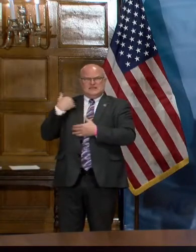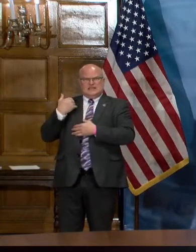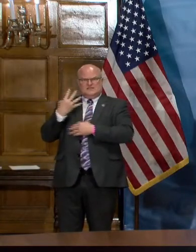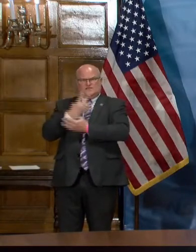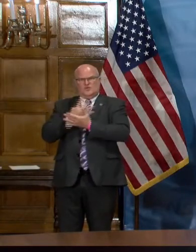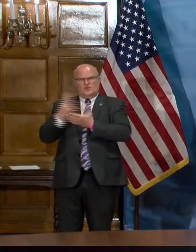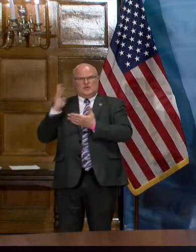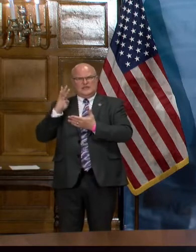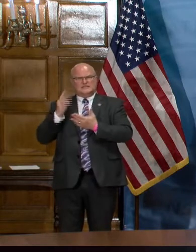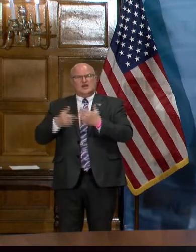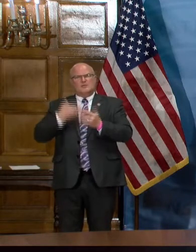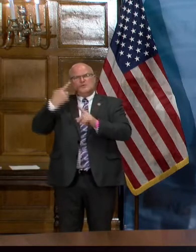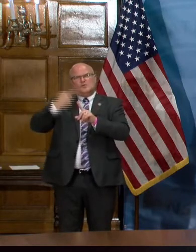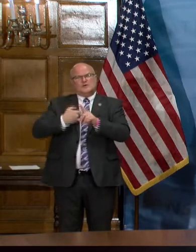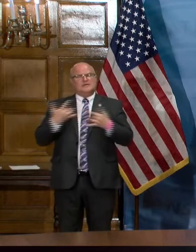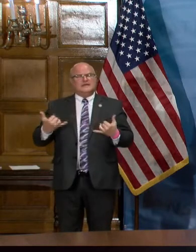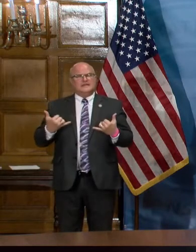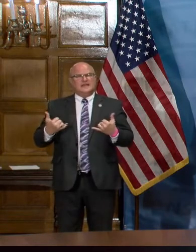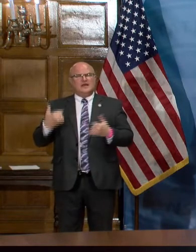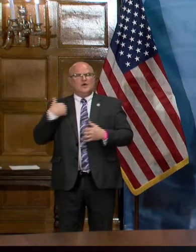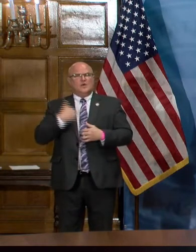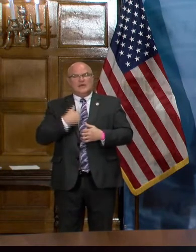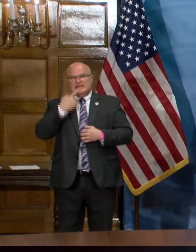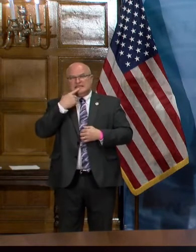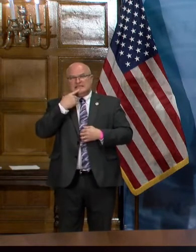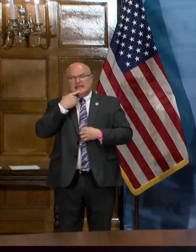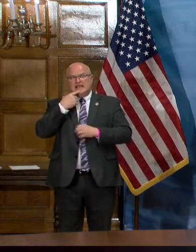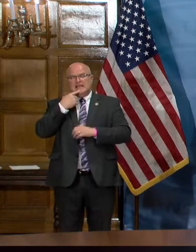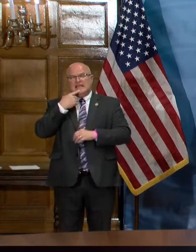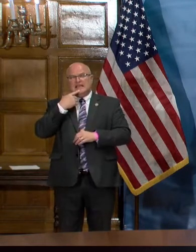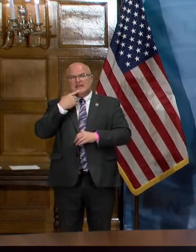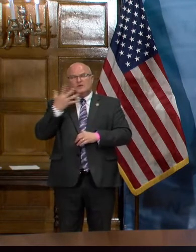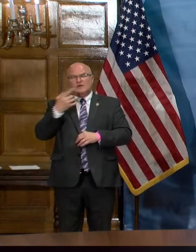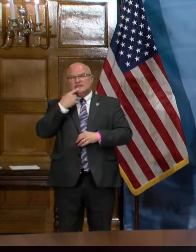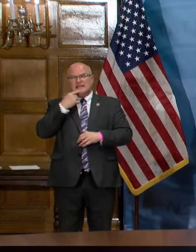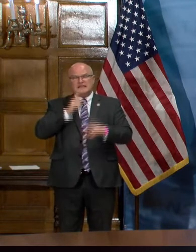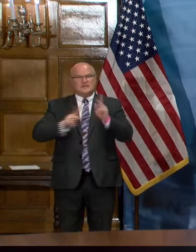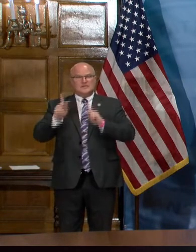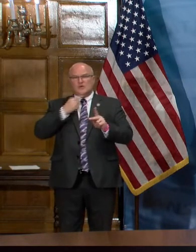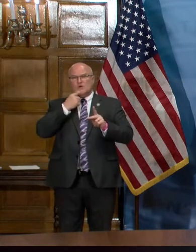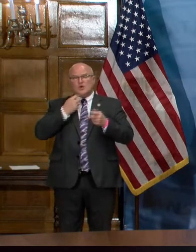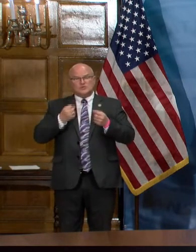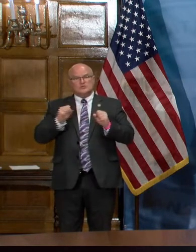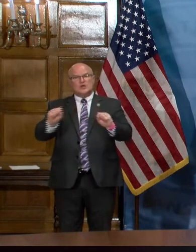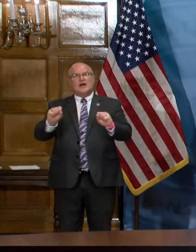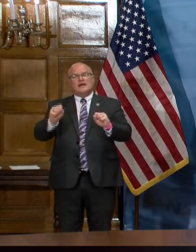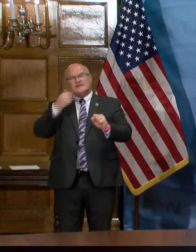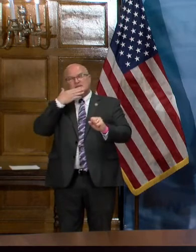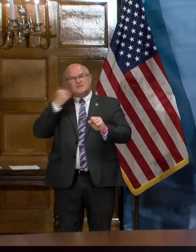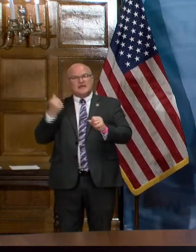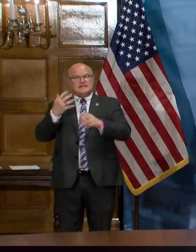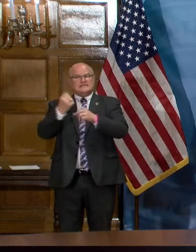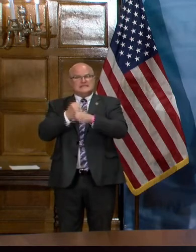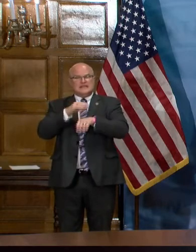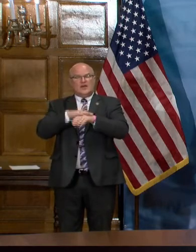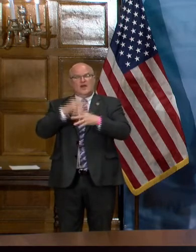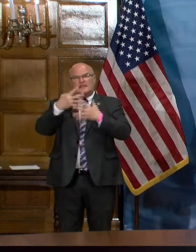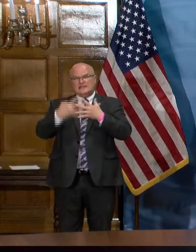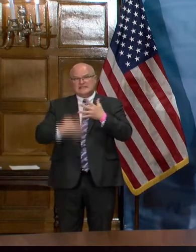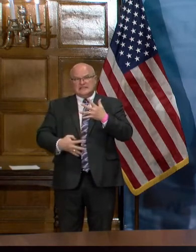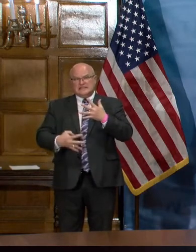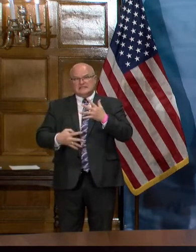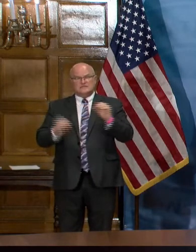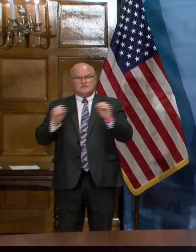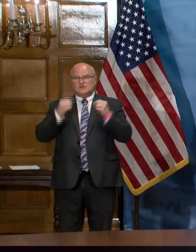4 weeks, so almost a month now. So what do you have to say to this? And then what do you have to say to the people who are trying their best to get on these lists to